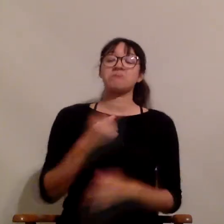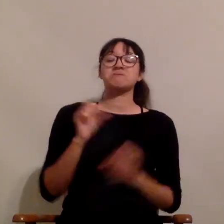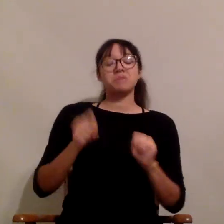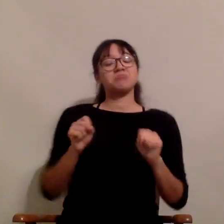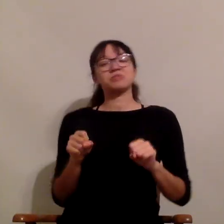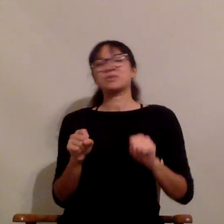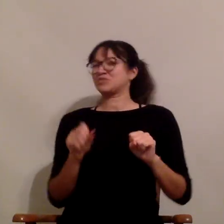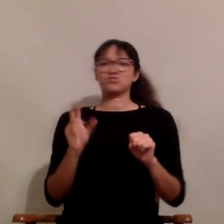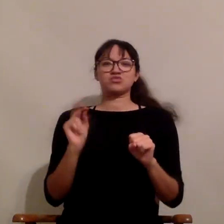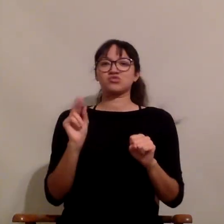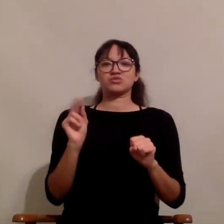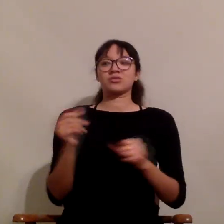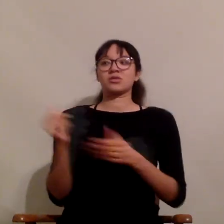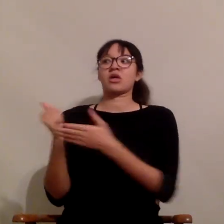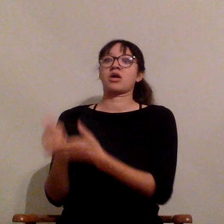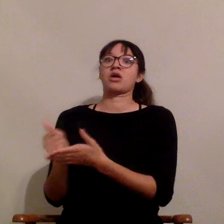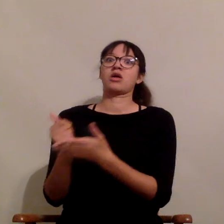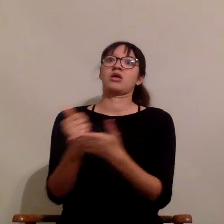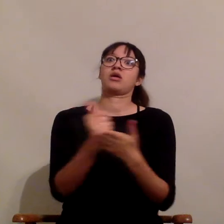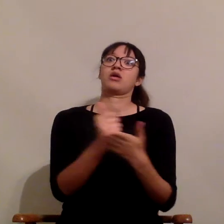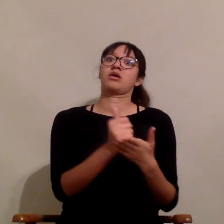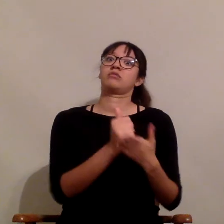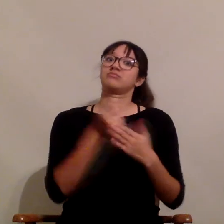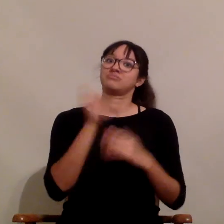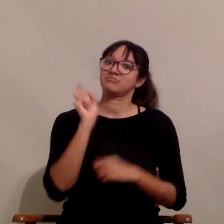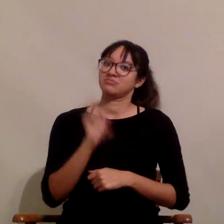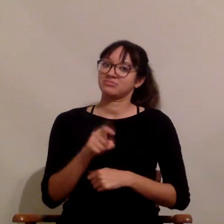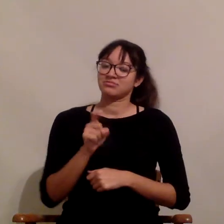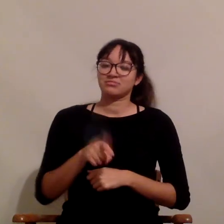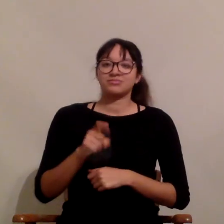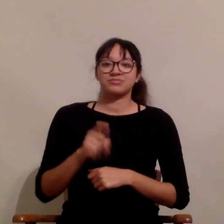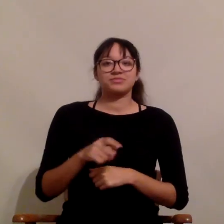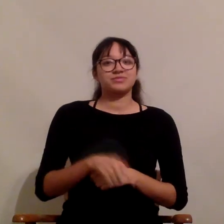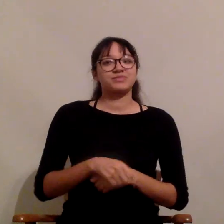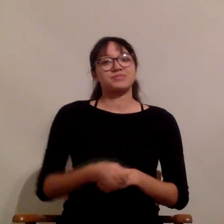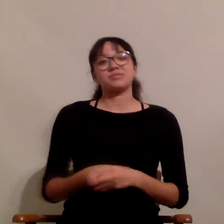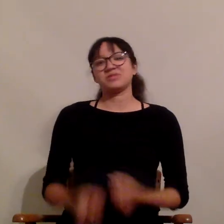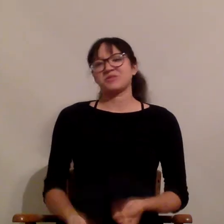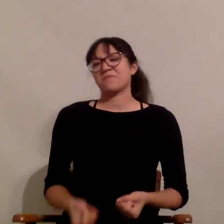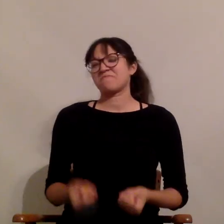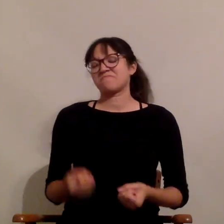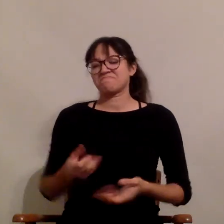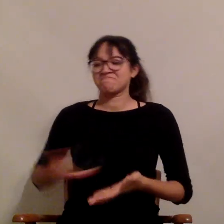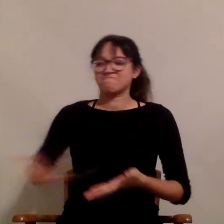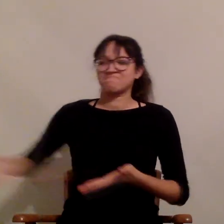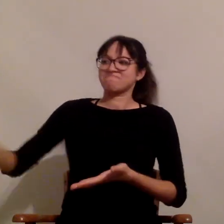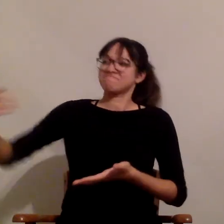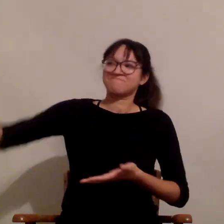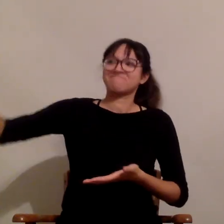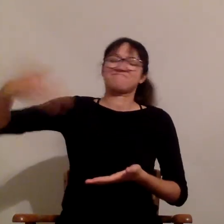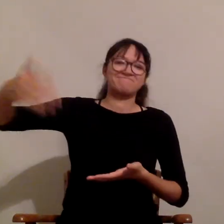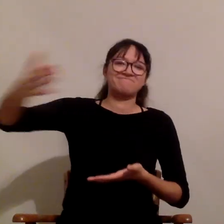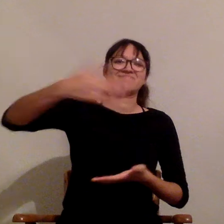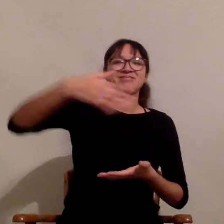help. I definitely needed help. So we recruited undergraduate students, graduate students, postdoctoral fellows,